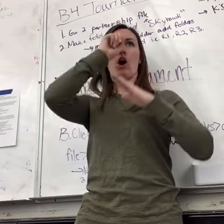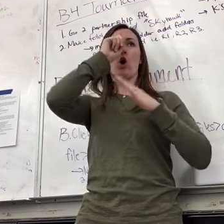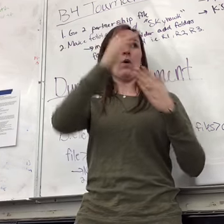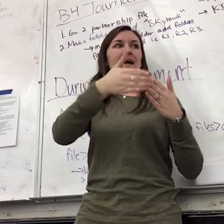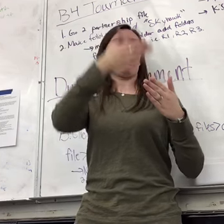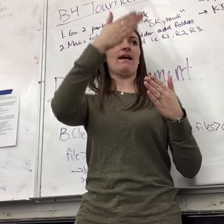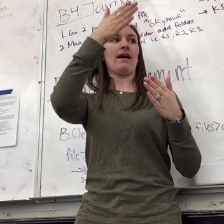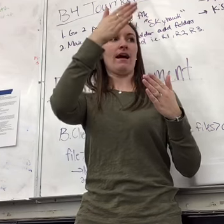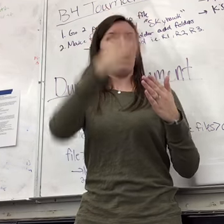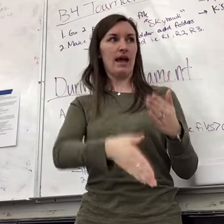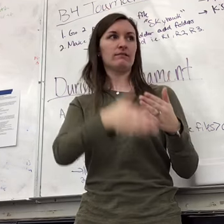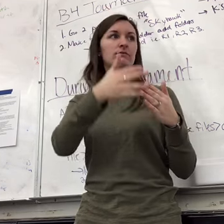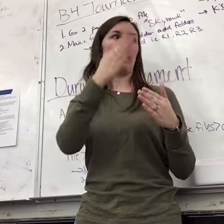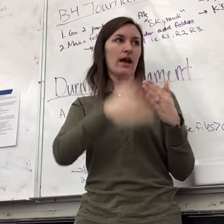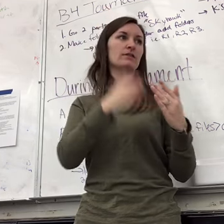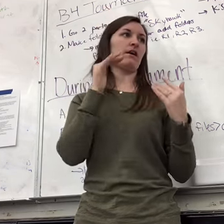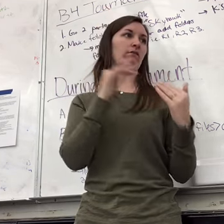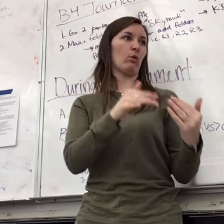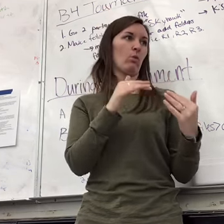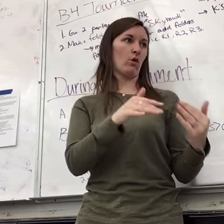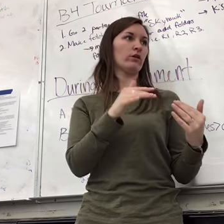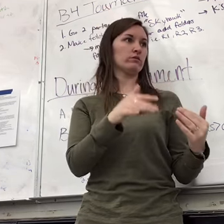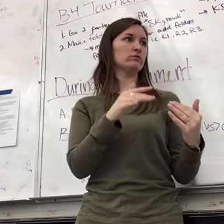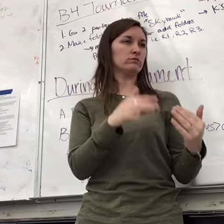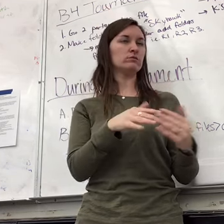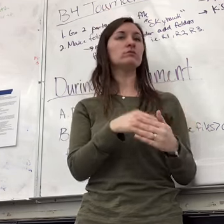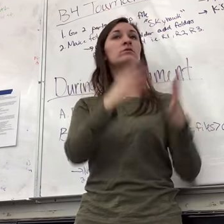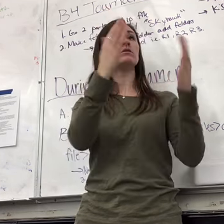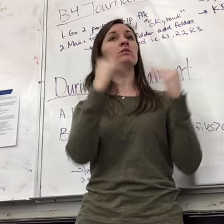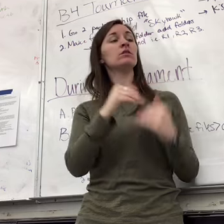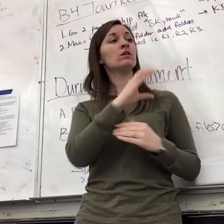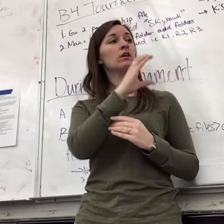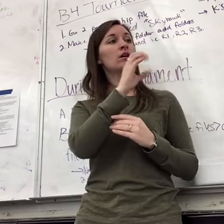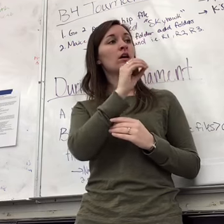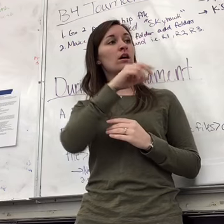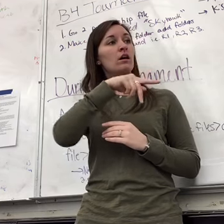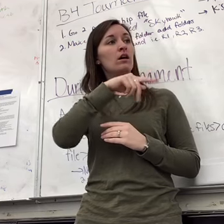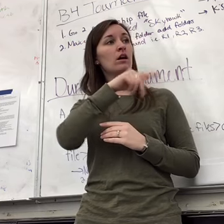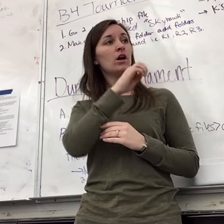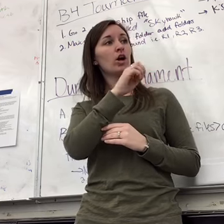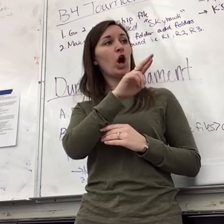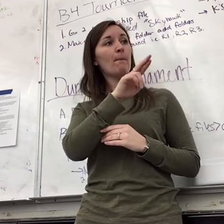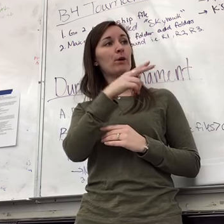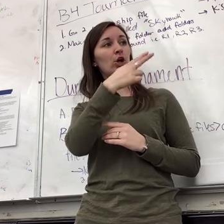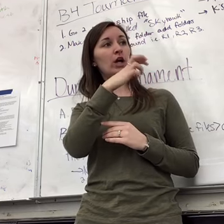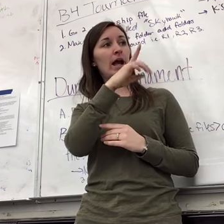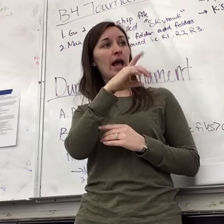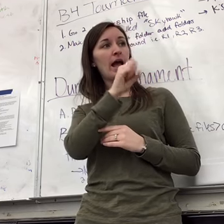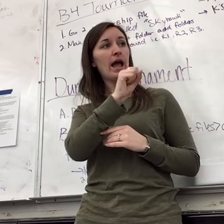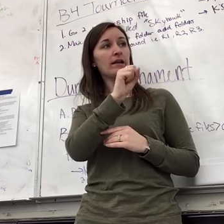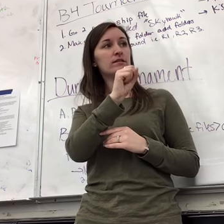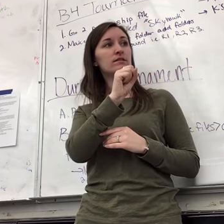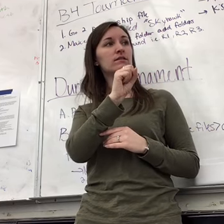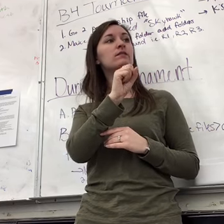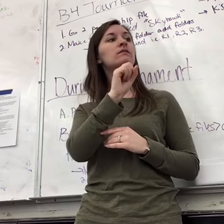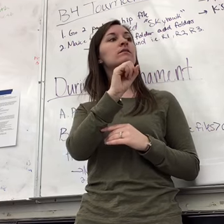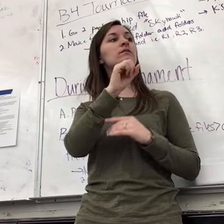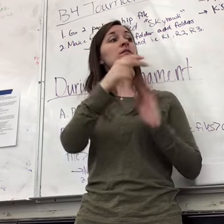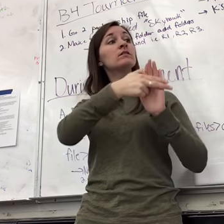from Appomattox. Copperheads are going to be the Northern Democrats who are going to ask for an